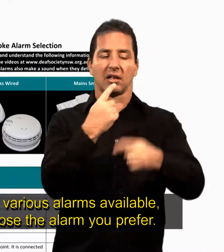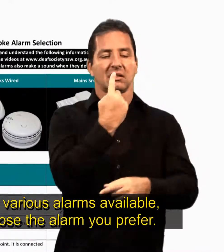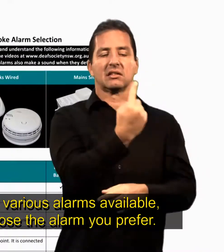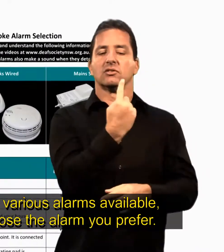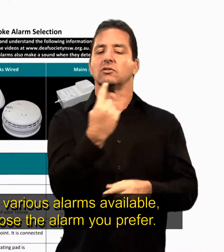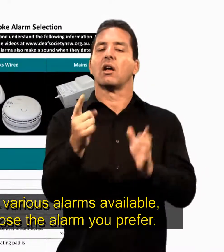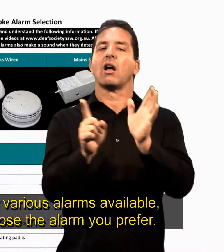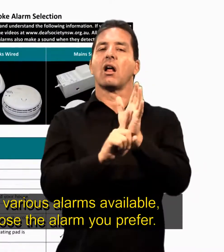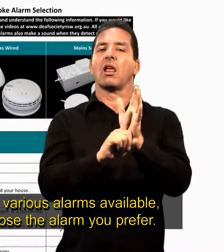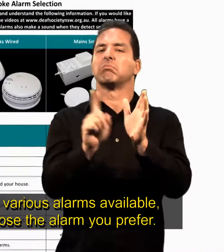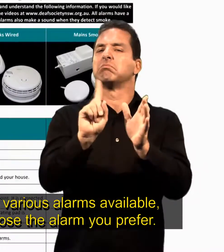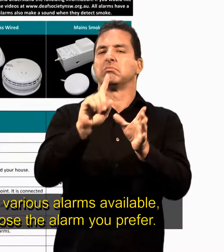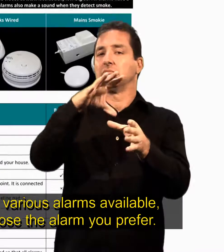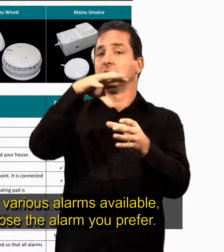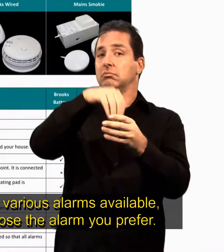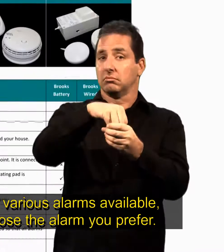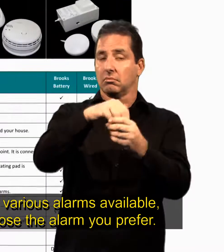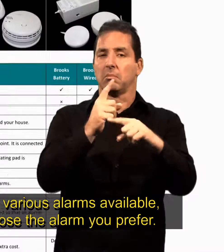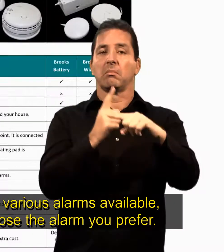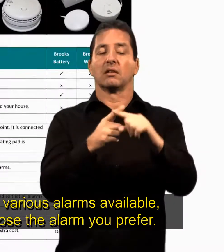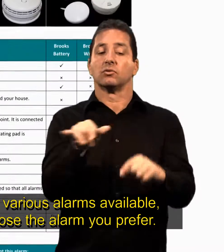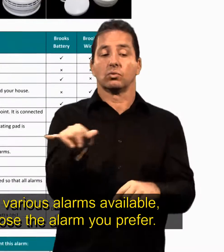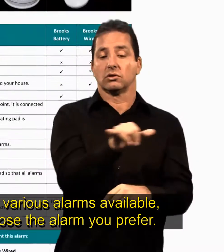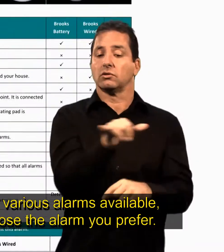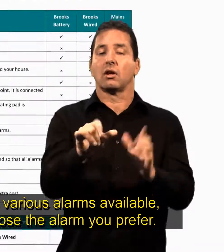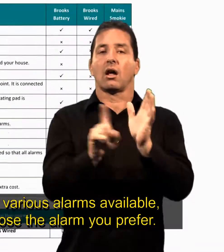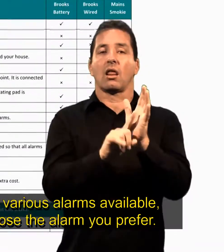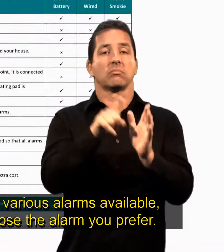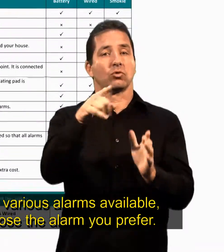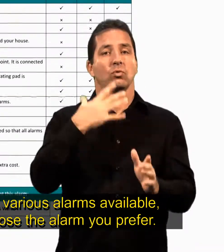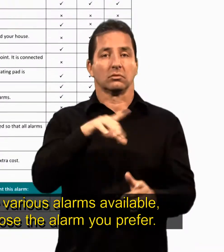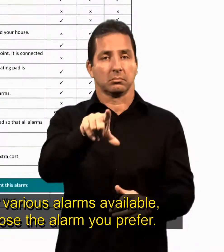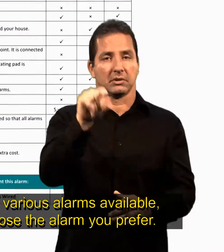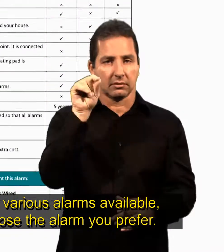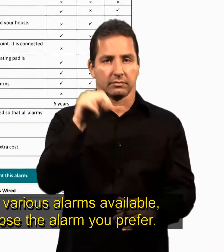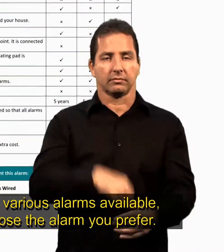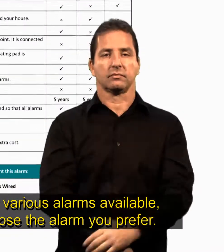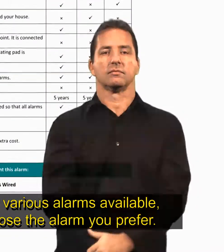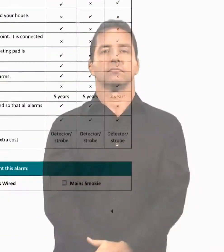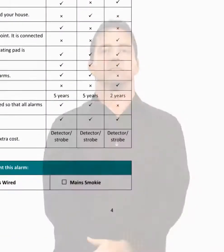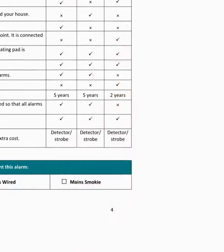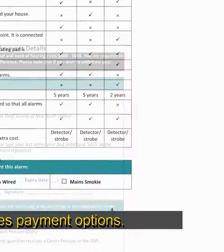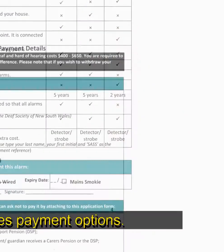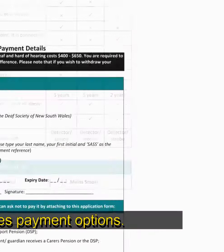Section C explains the various alarms available and allows you to choose the alarm you prefer.